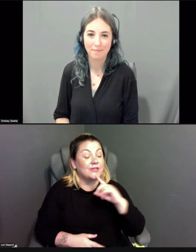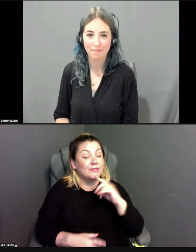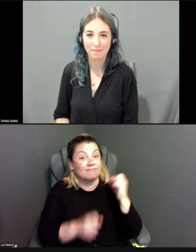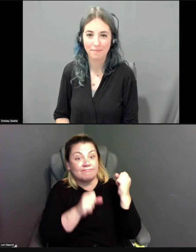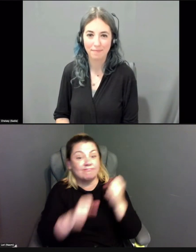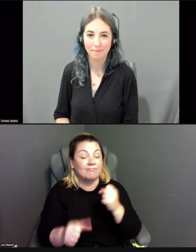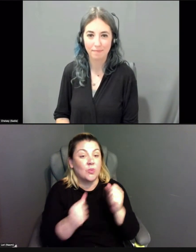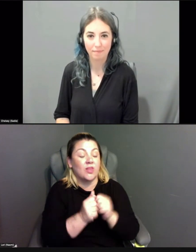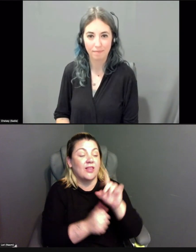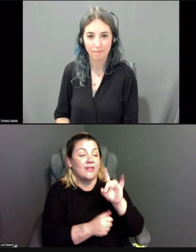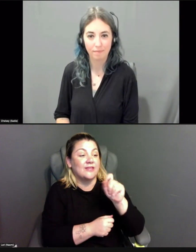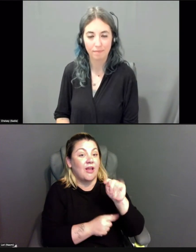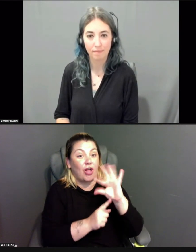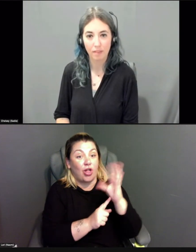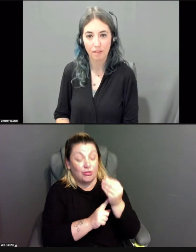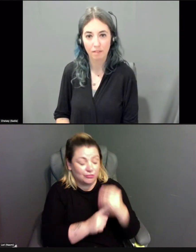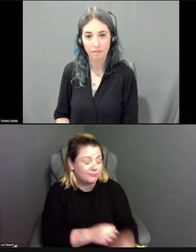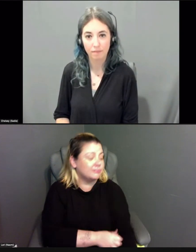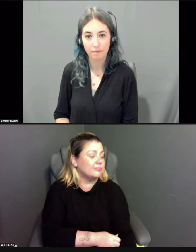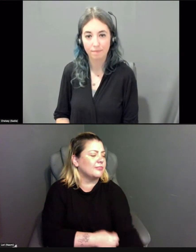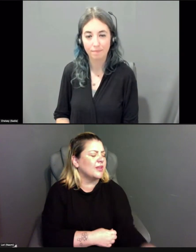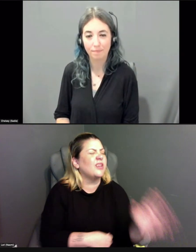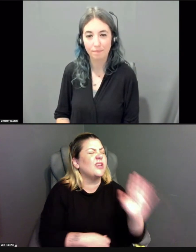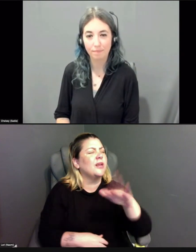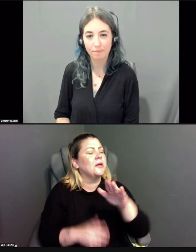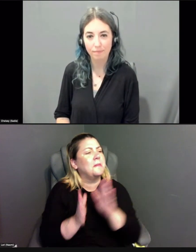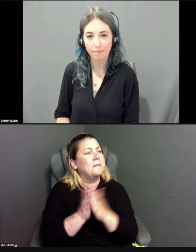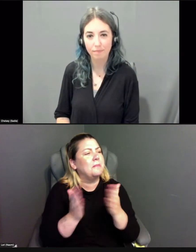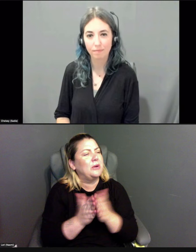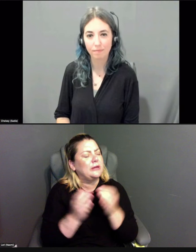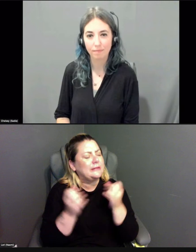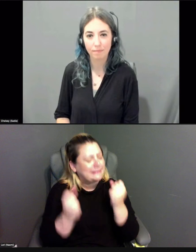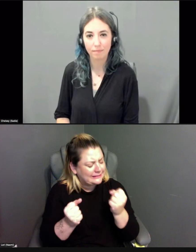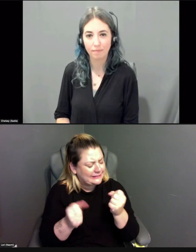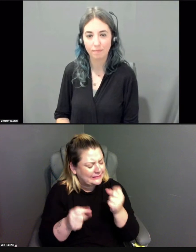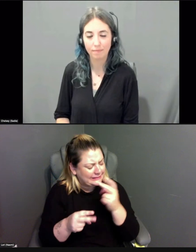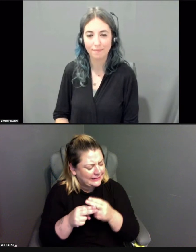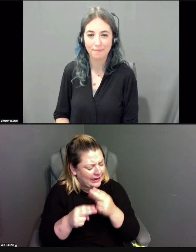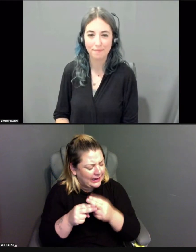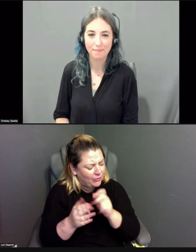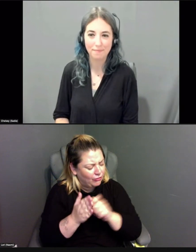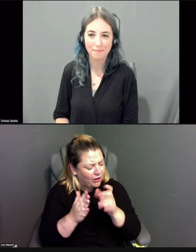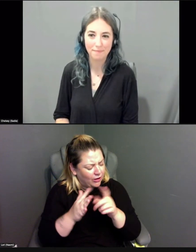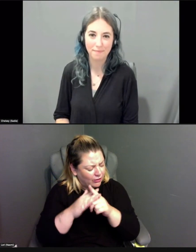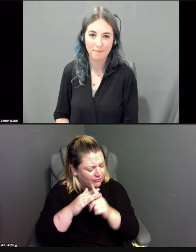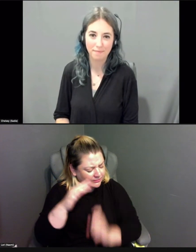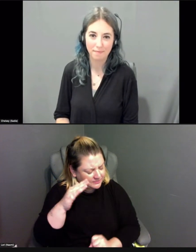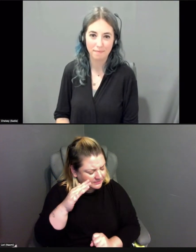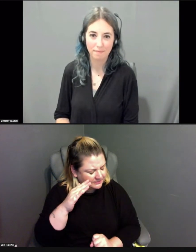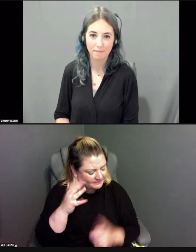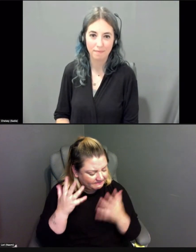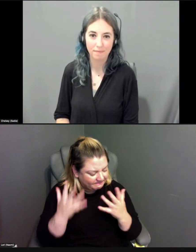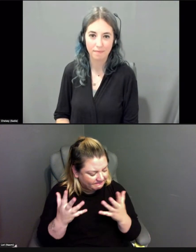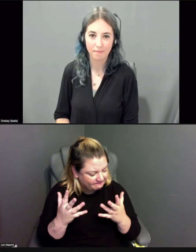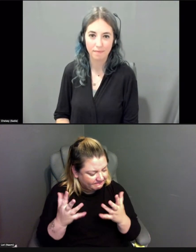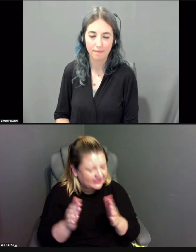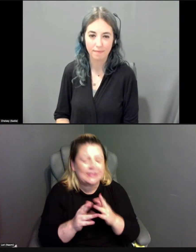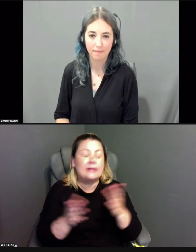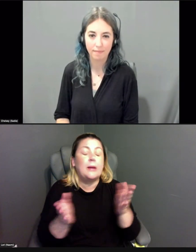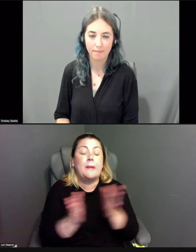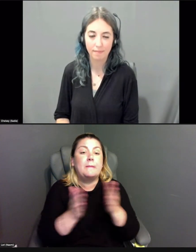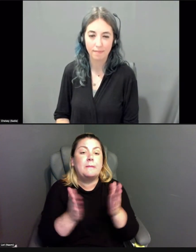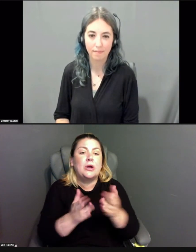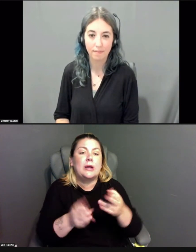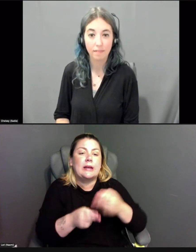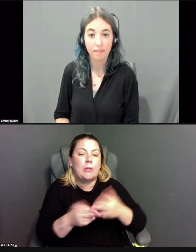right now because I cannot remember the name of the author. But there's a book called The Gluten Lie, and it's